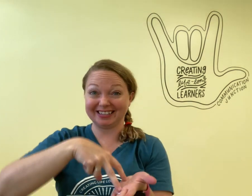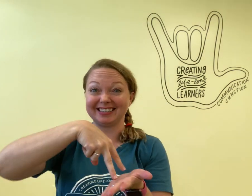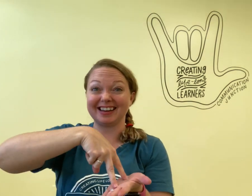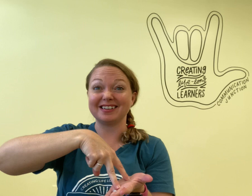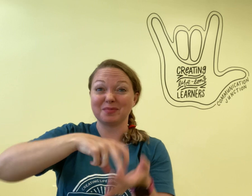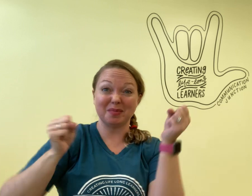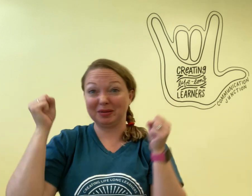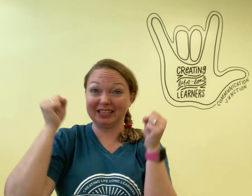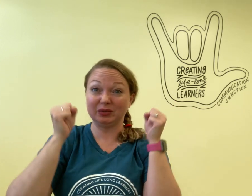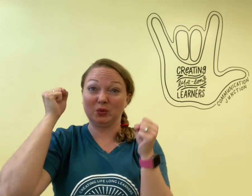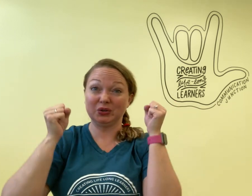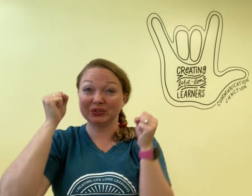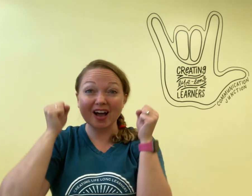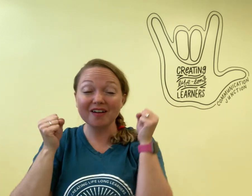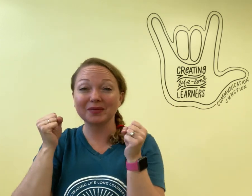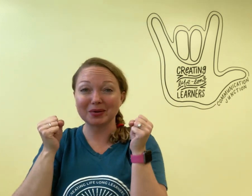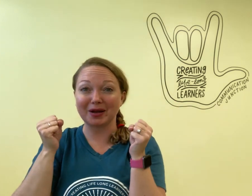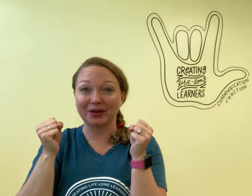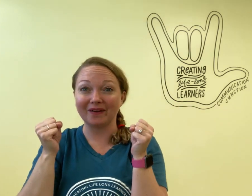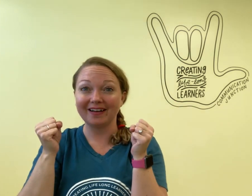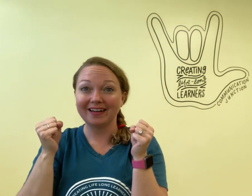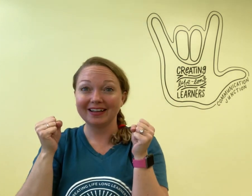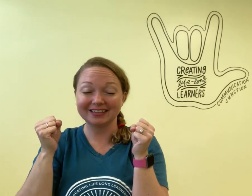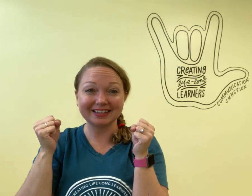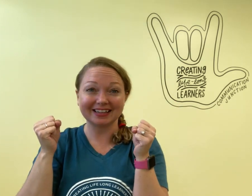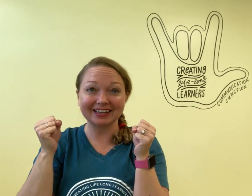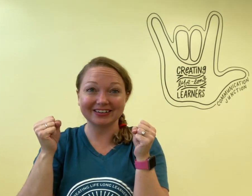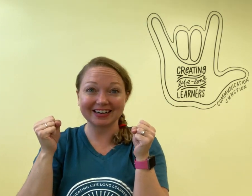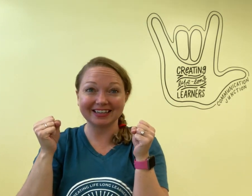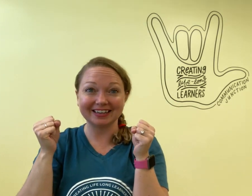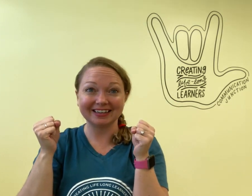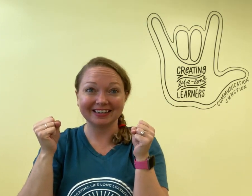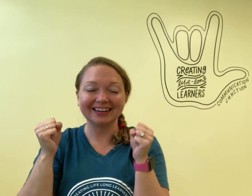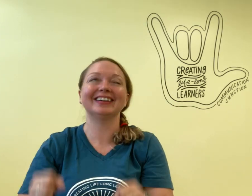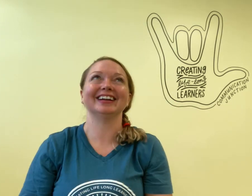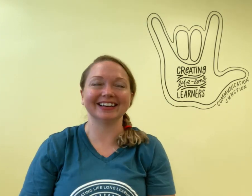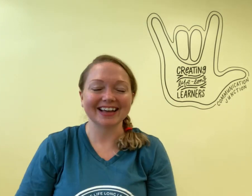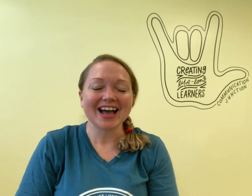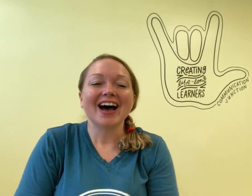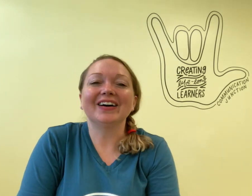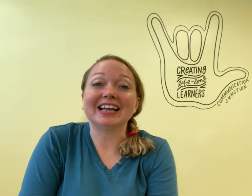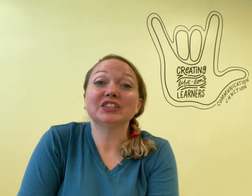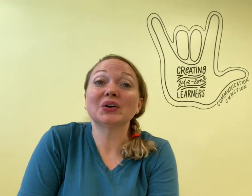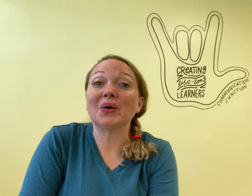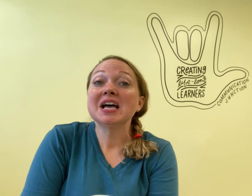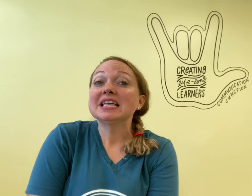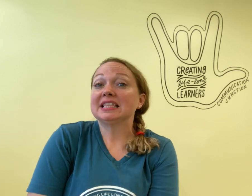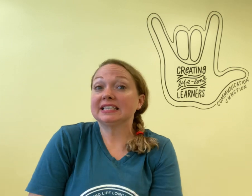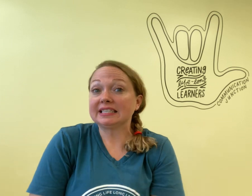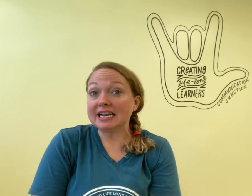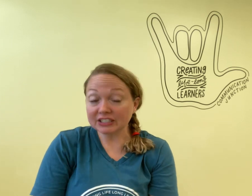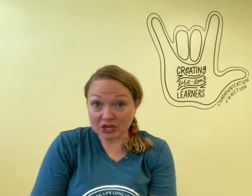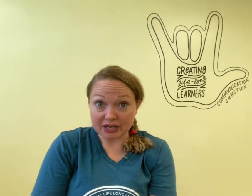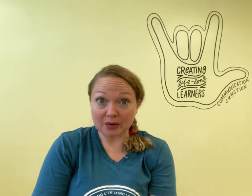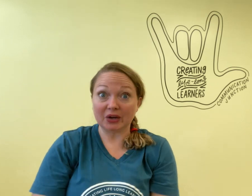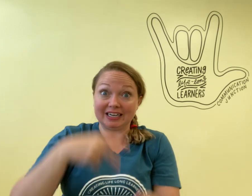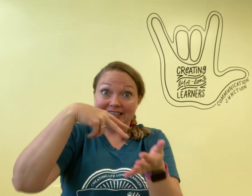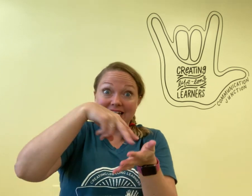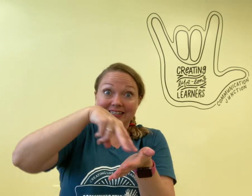stand up and maybe get some wiggles out. What about you? Does that sound like a good idea? Okay, good. Okay, so this next song that we're gonna dance